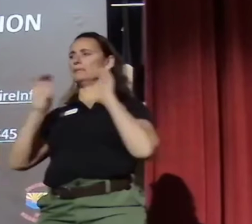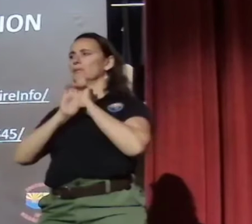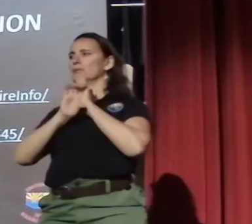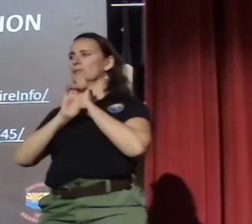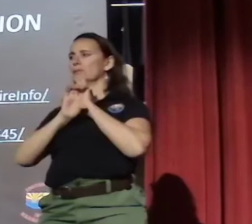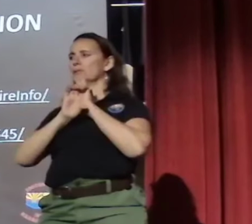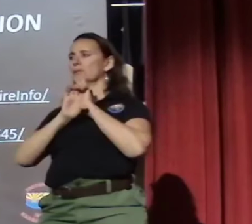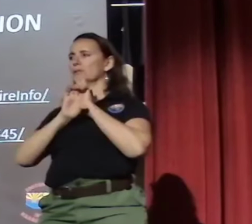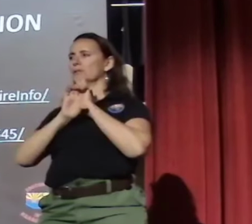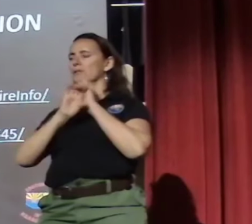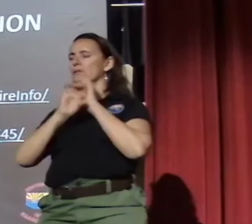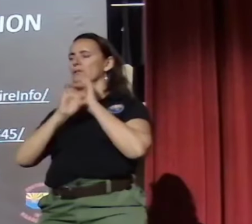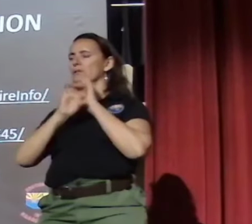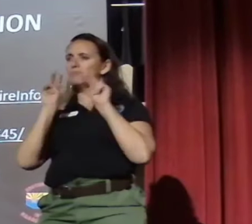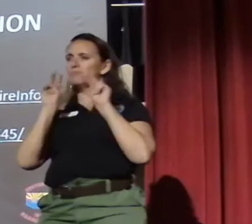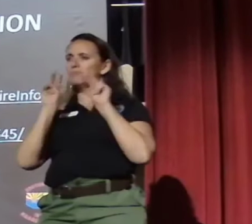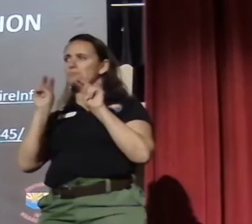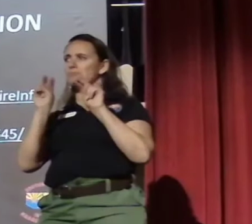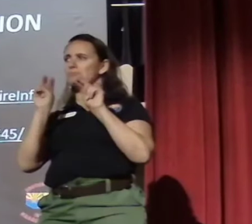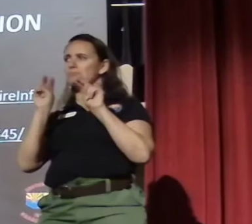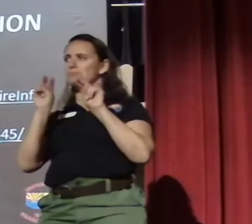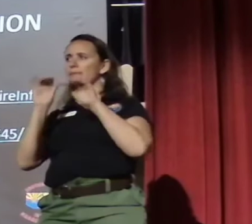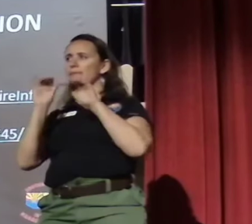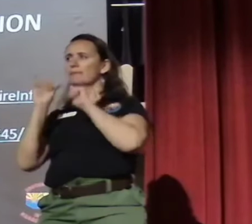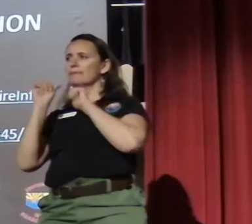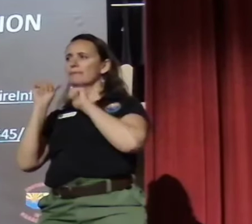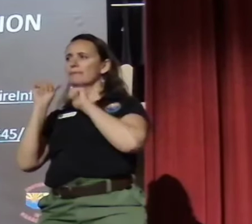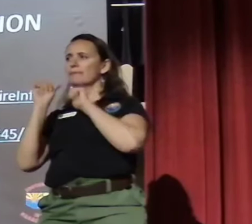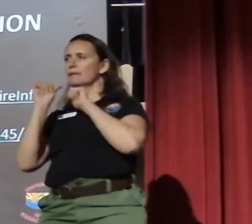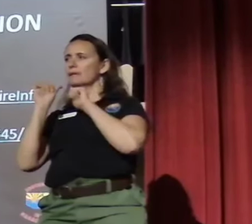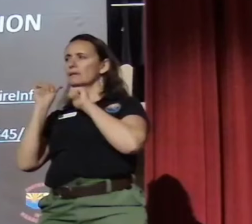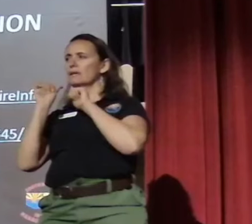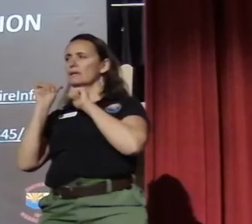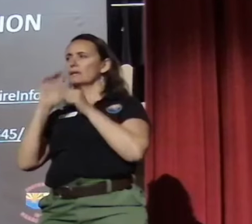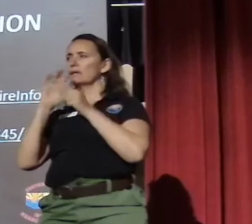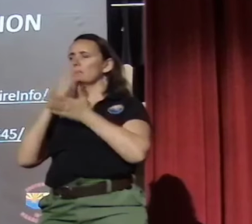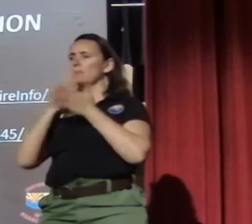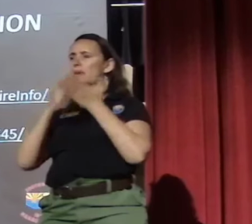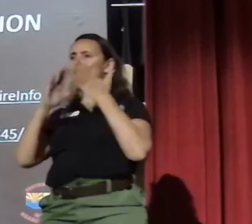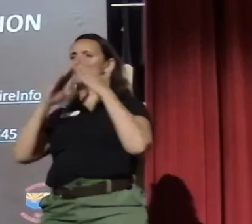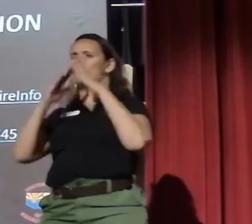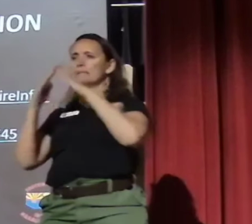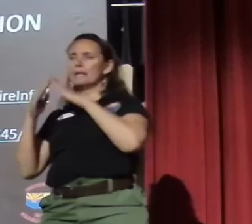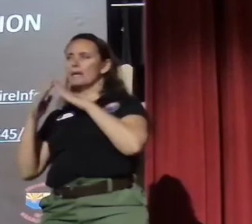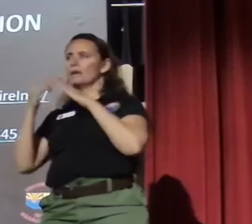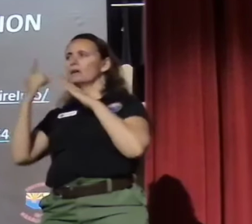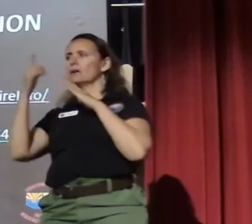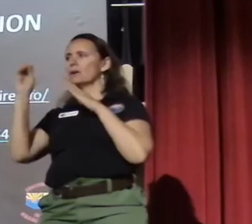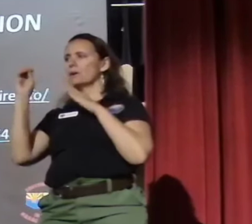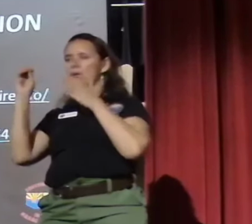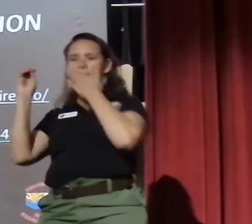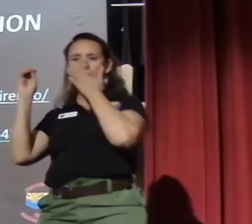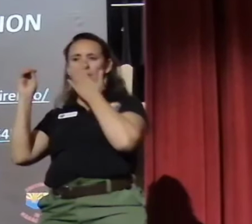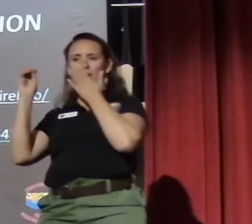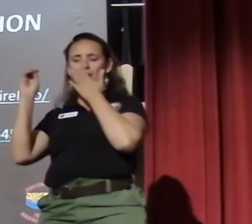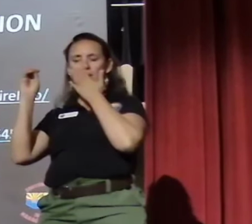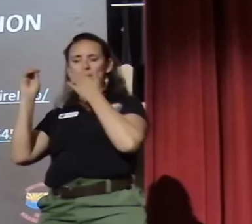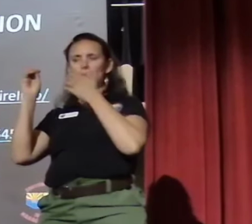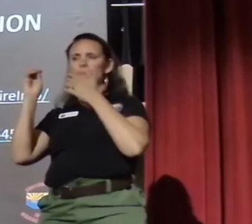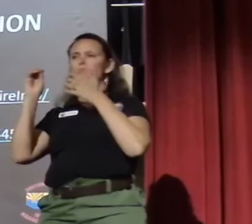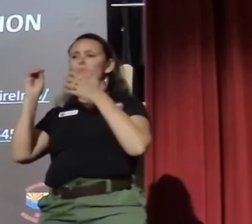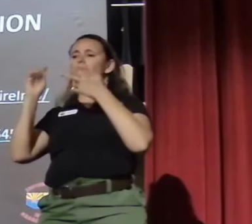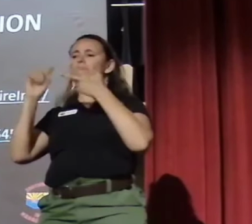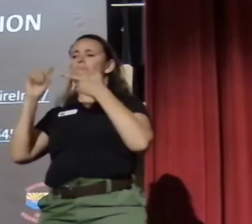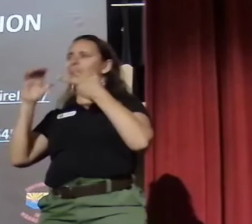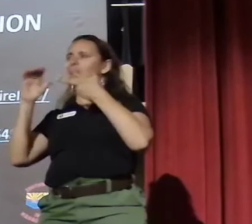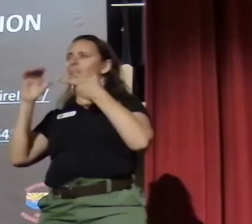the process now of evacuating. And part of that time is in the show mode and the restaurant ready set mode.